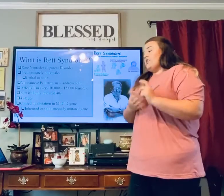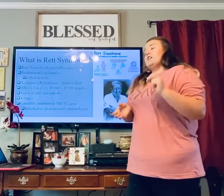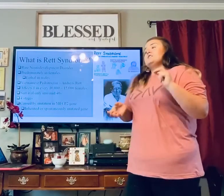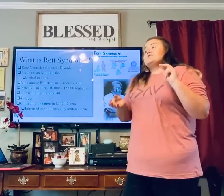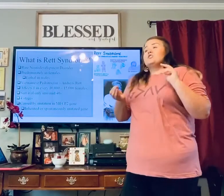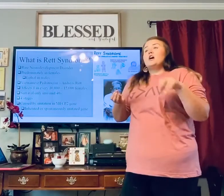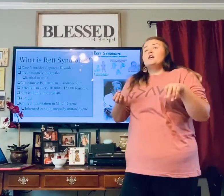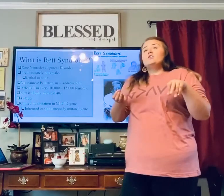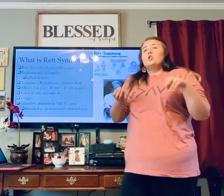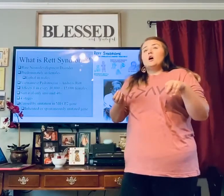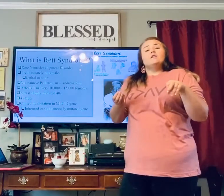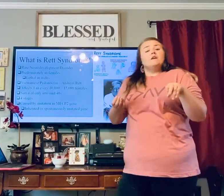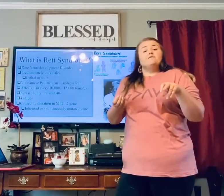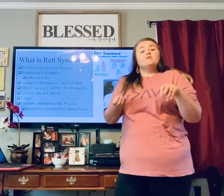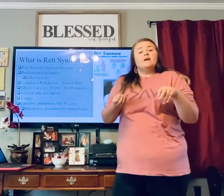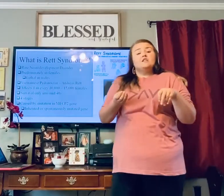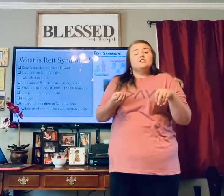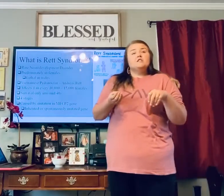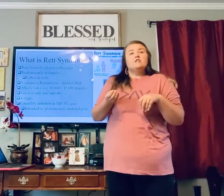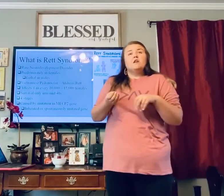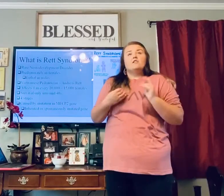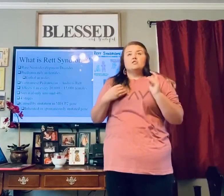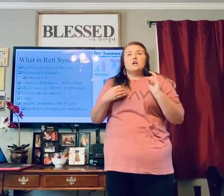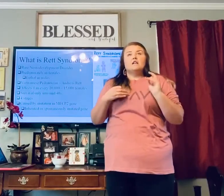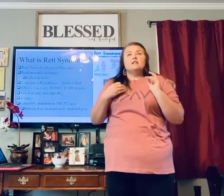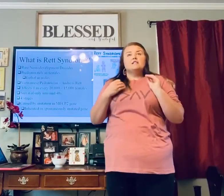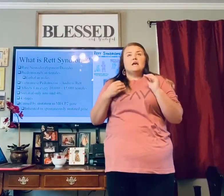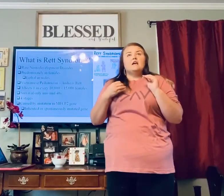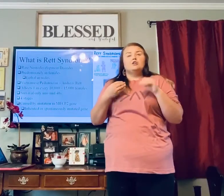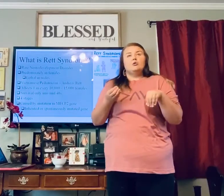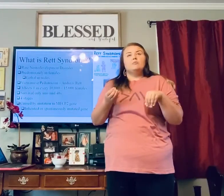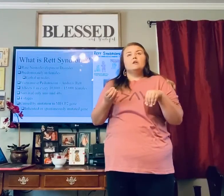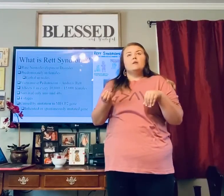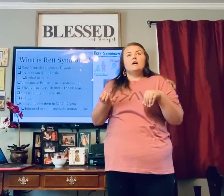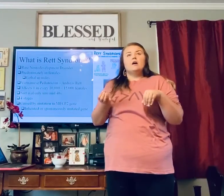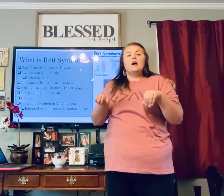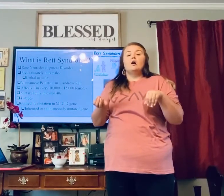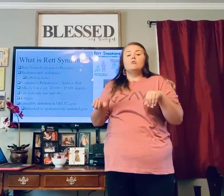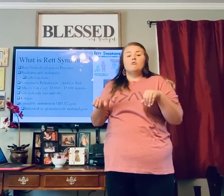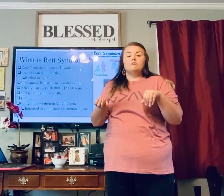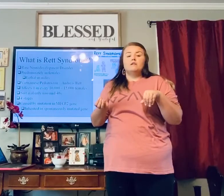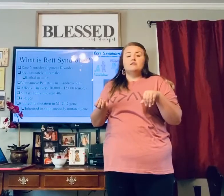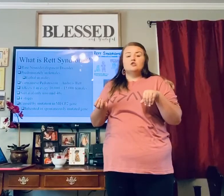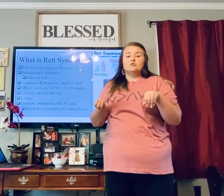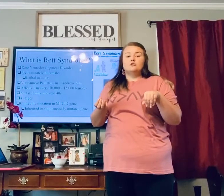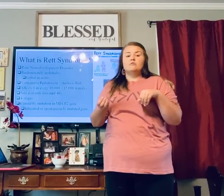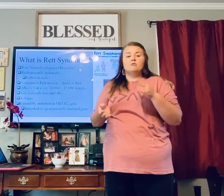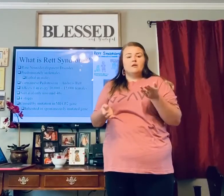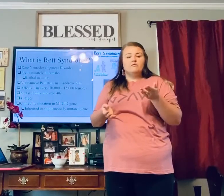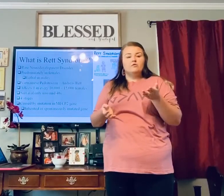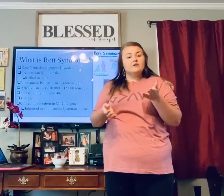There is not a lot of information, like there's not an exact number about how long these children will live with